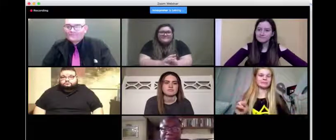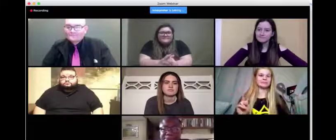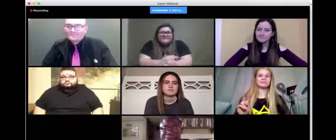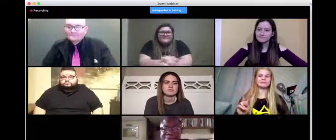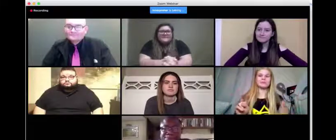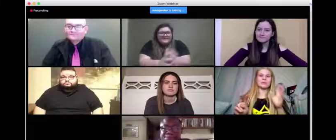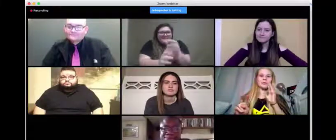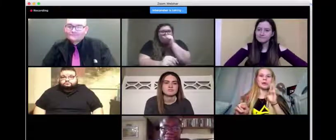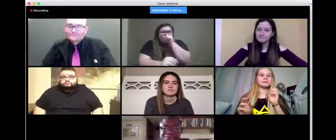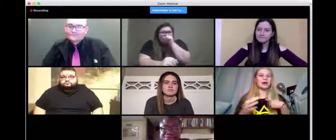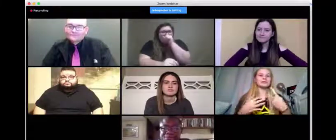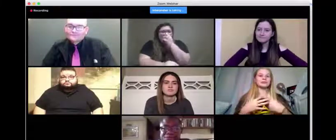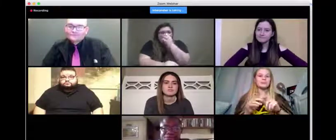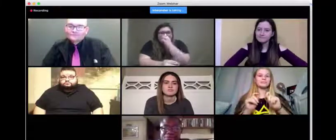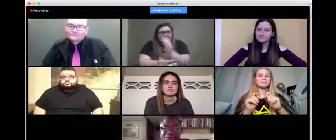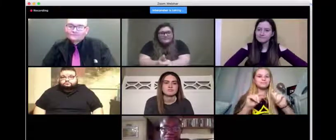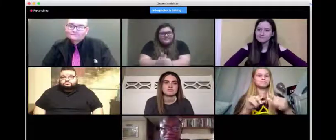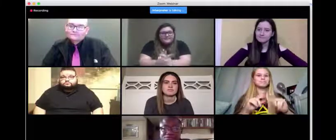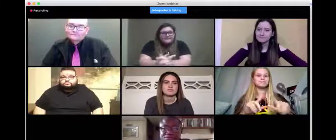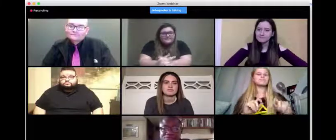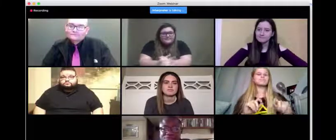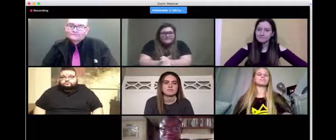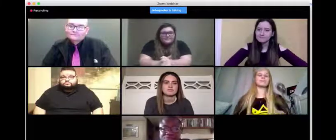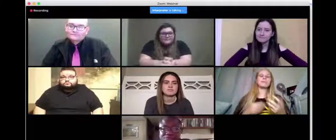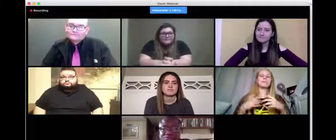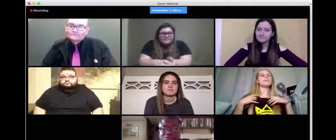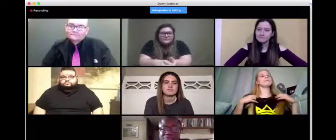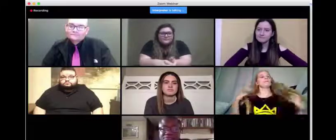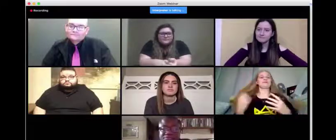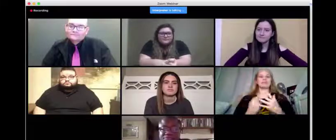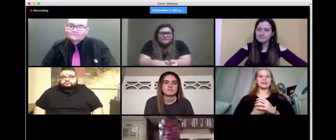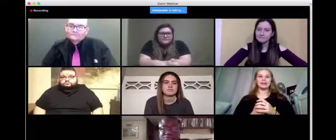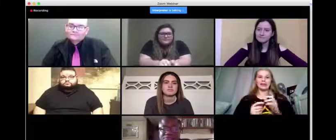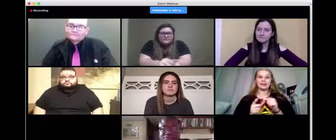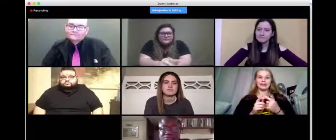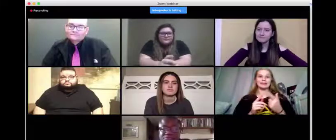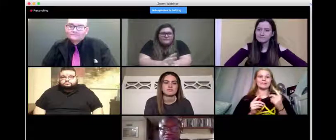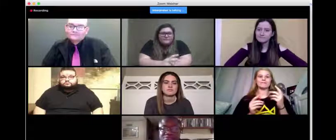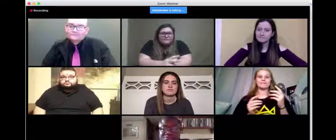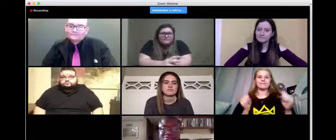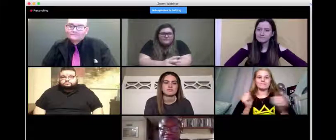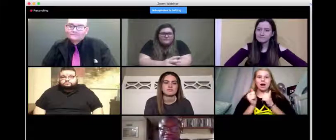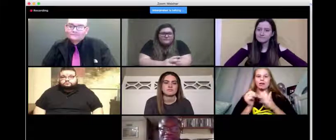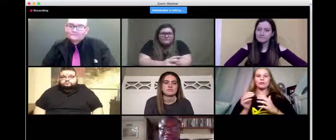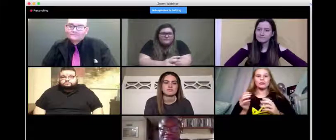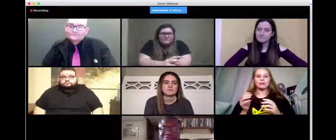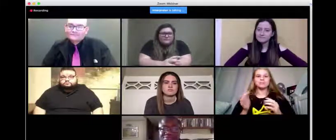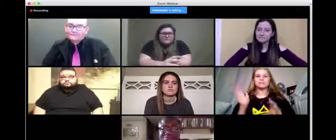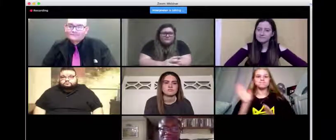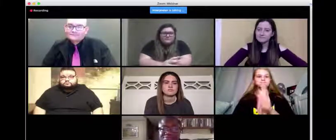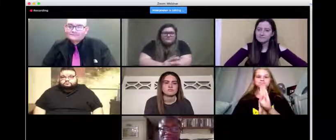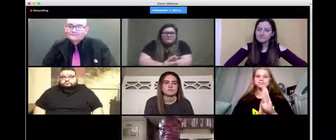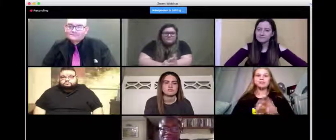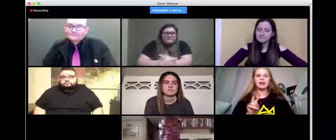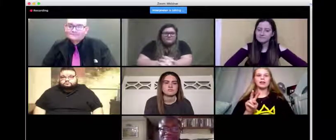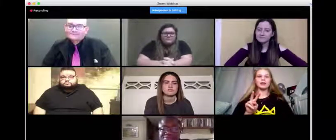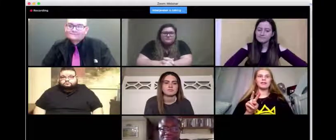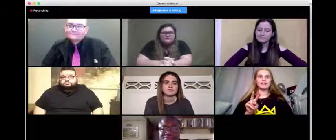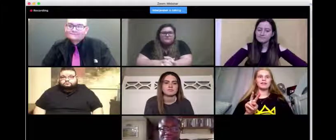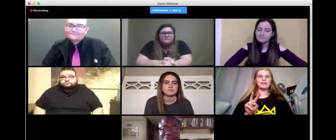And then I got followers that just skyrocketed, and I was like, wow, cool. That made me feel good. So,